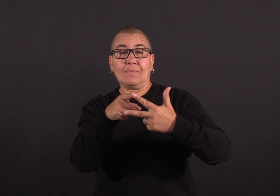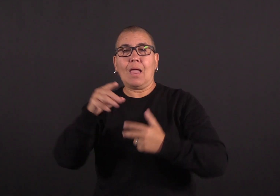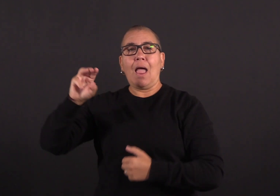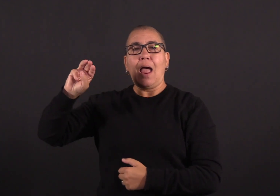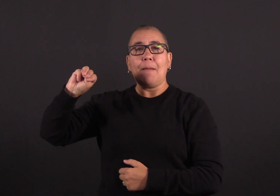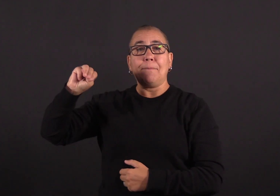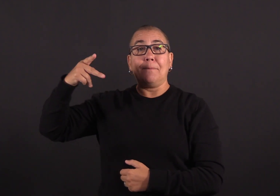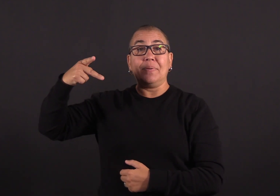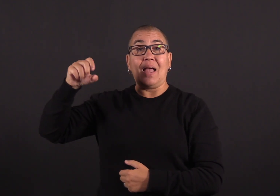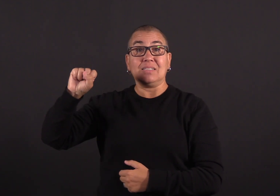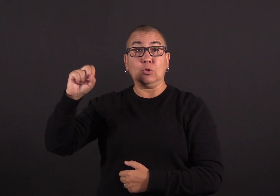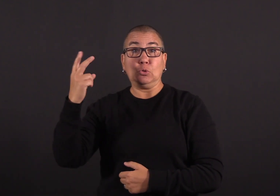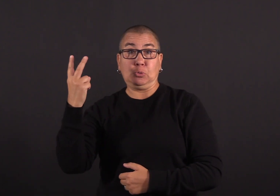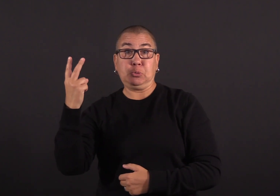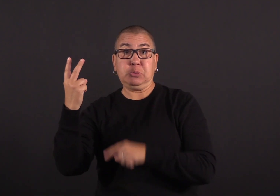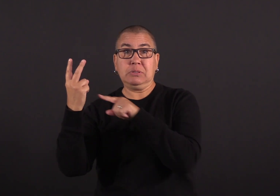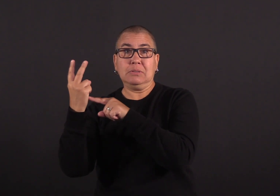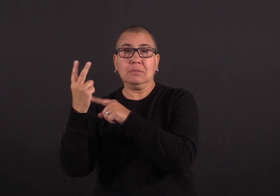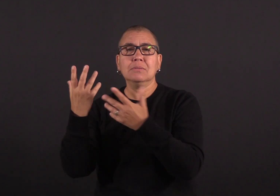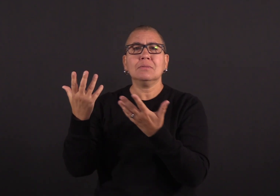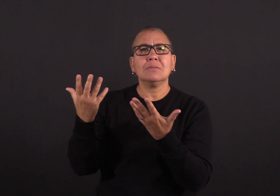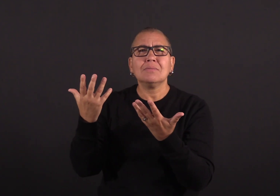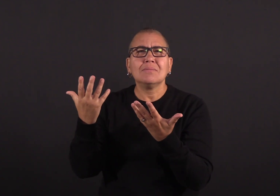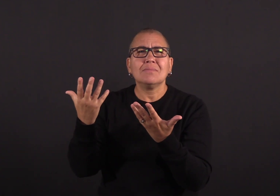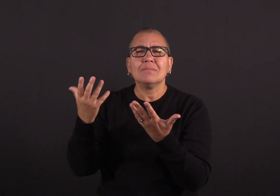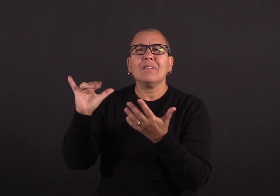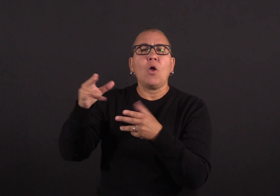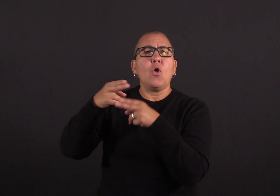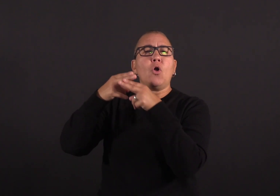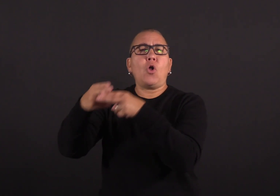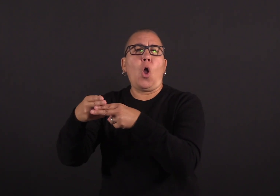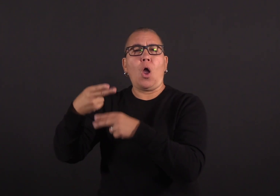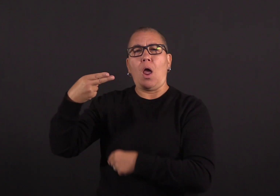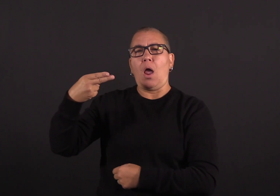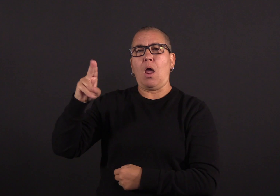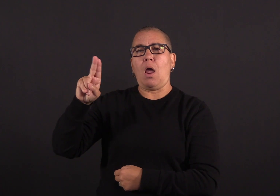MPS II, also known as Hunter syndrome,